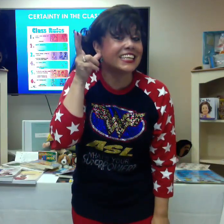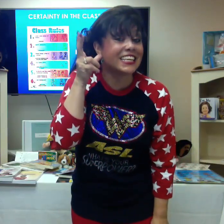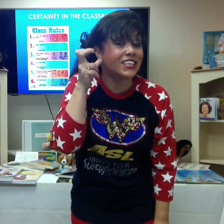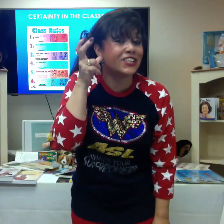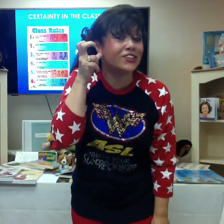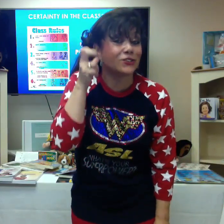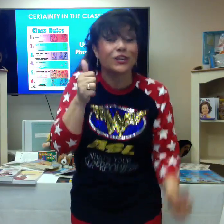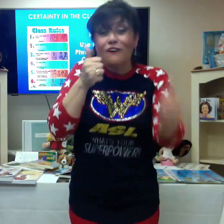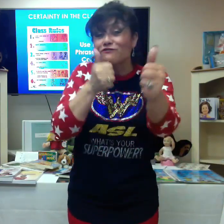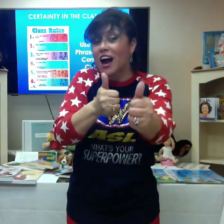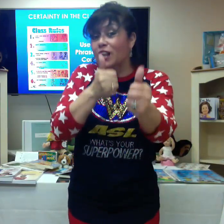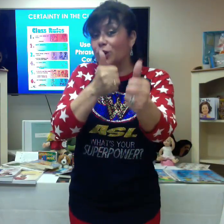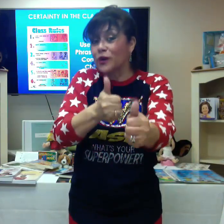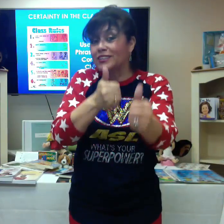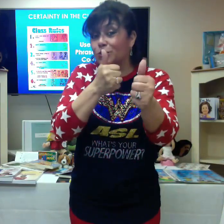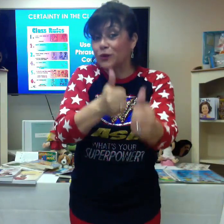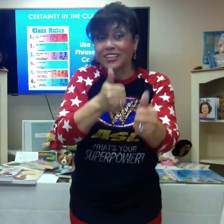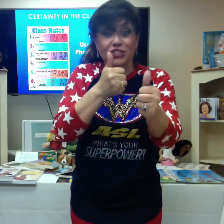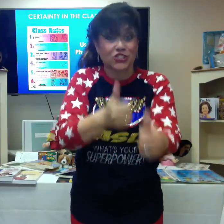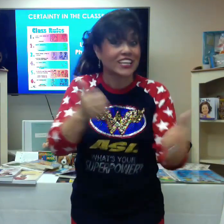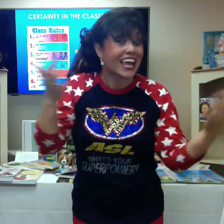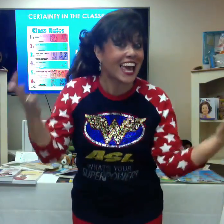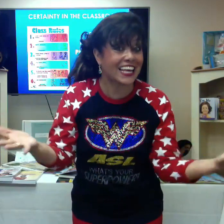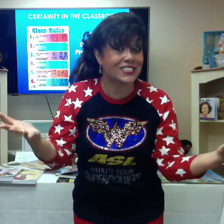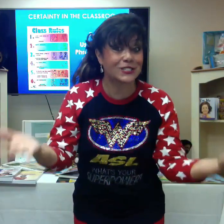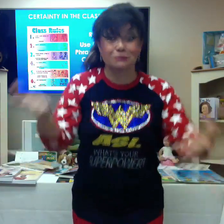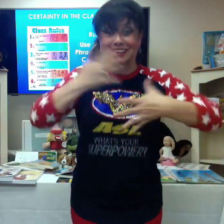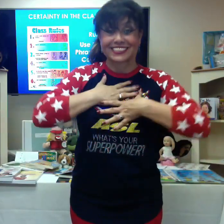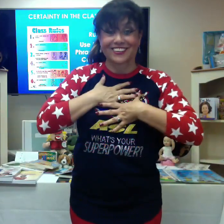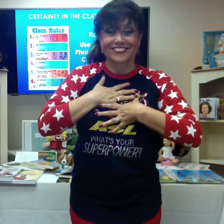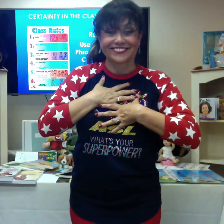Listening ears, following direction, hands to myself.